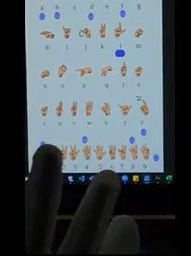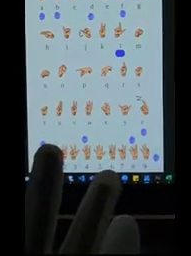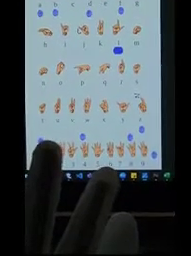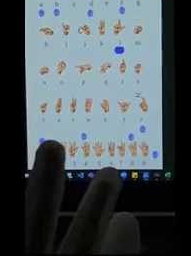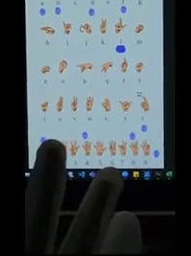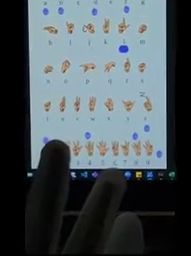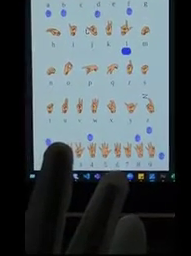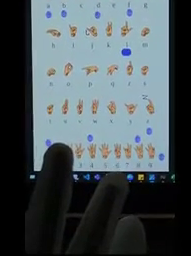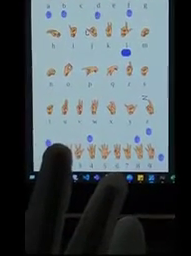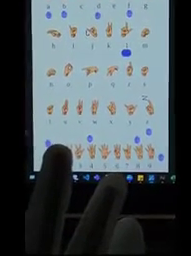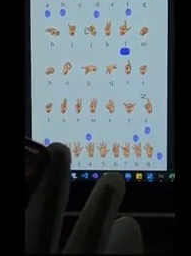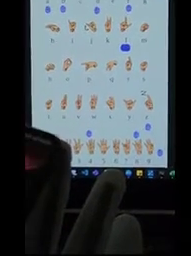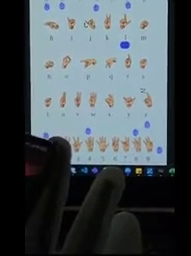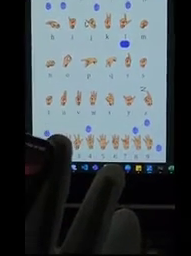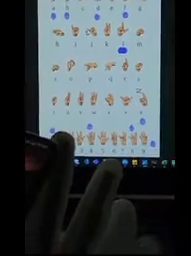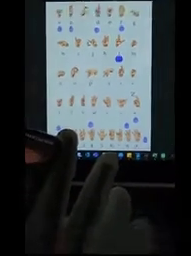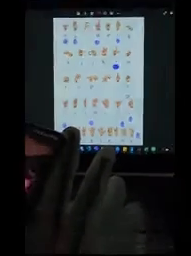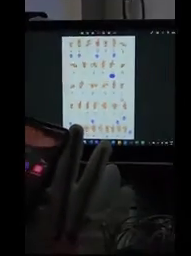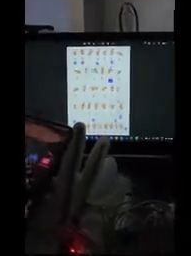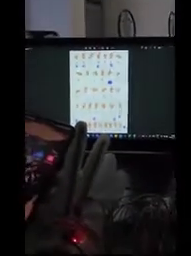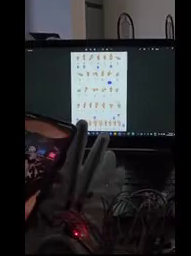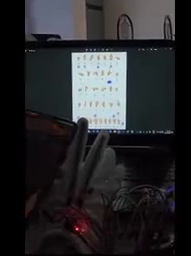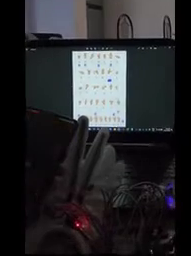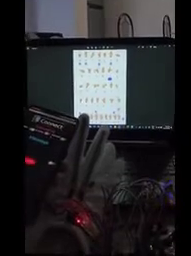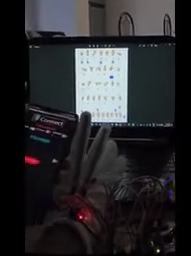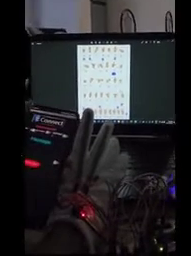for that, first let's connect to our Bluetooth module